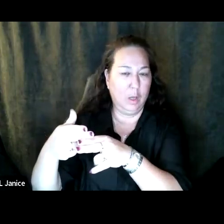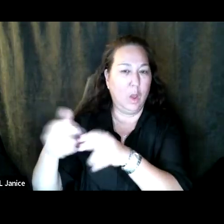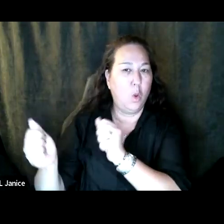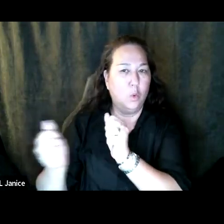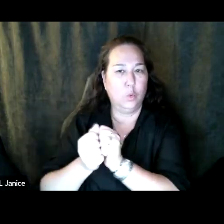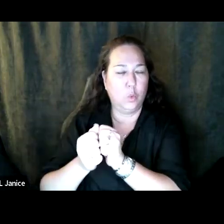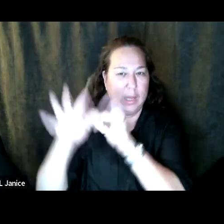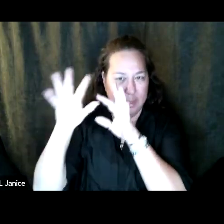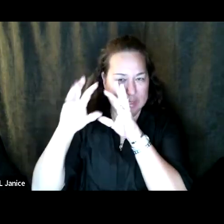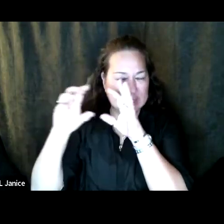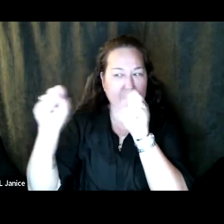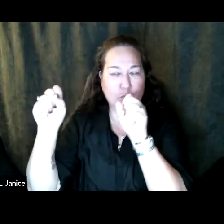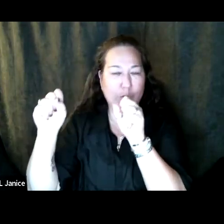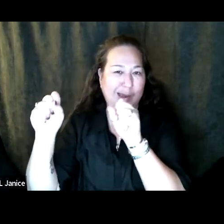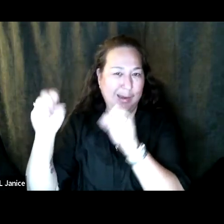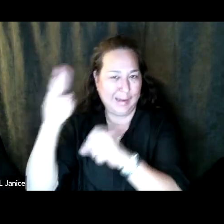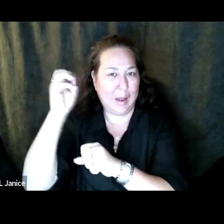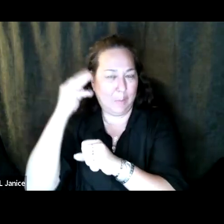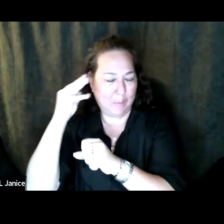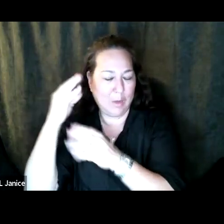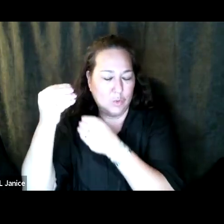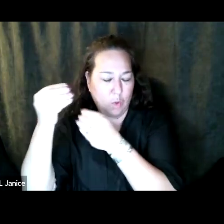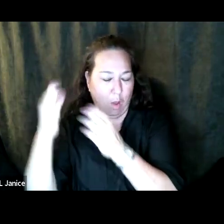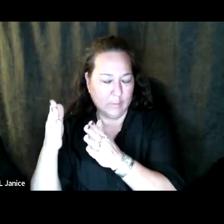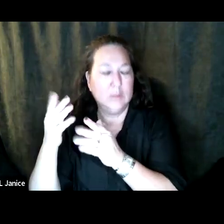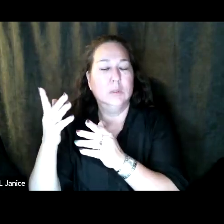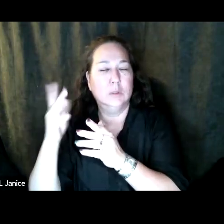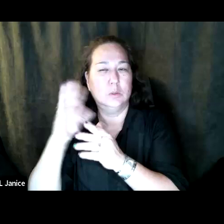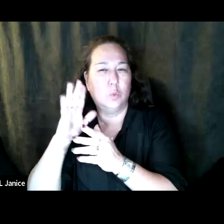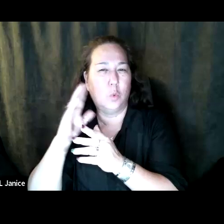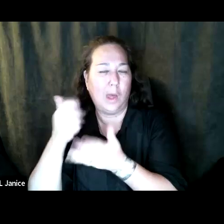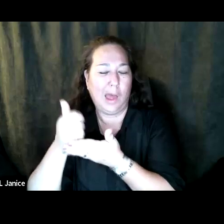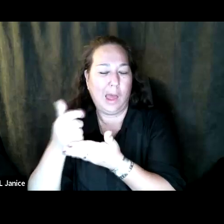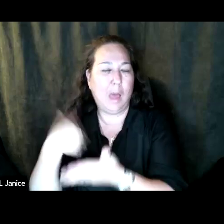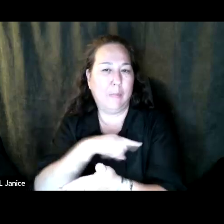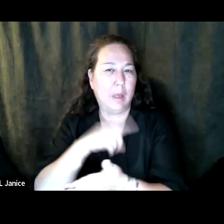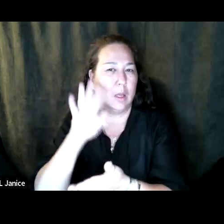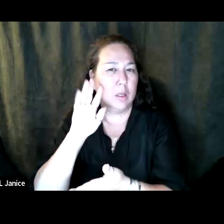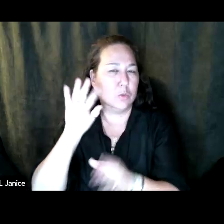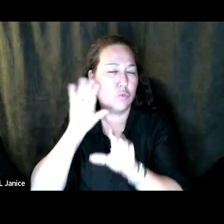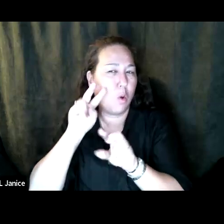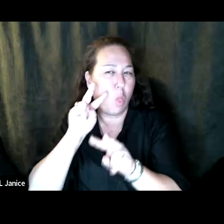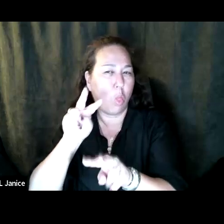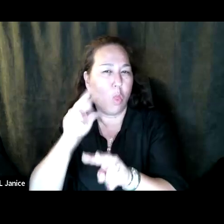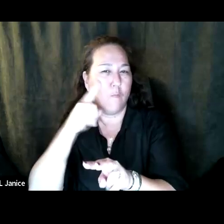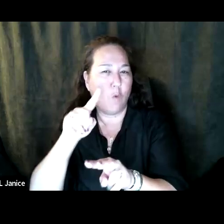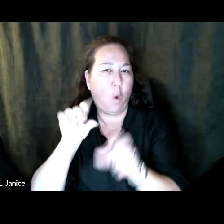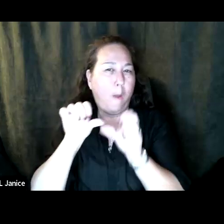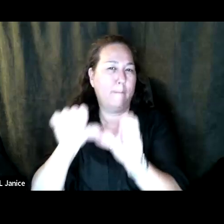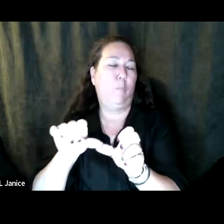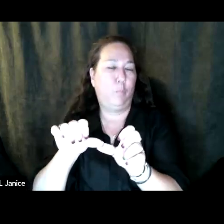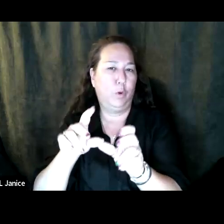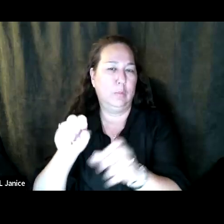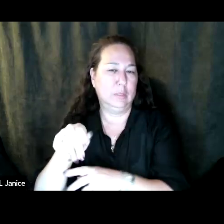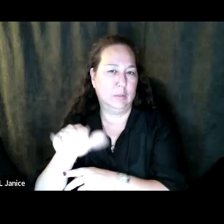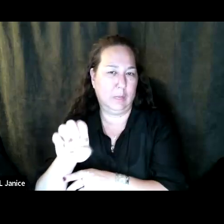some permanent space. So we are hoping that we'll utilize this year, this academic